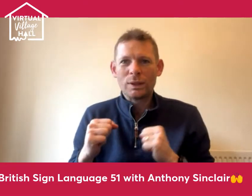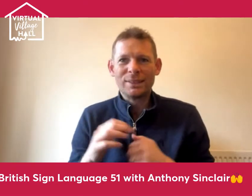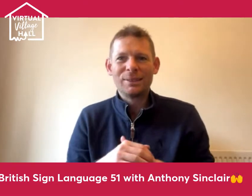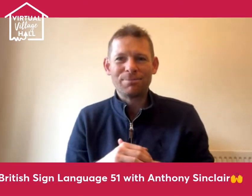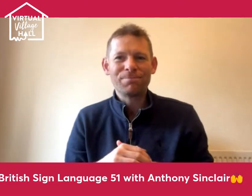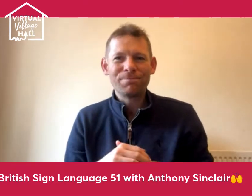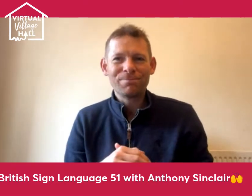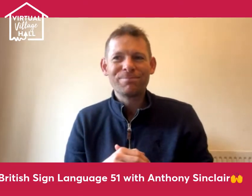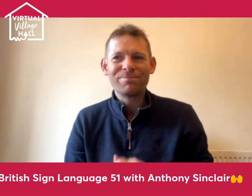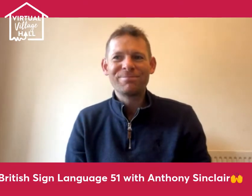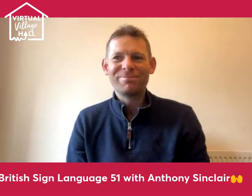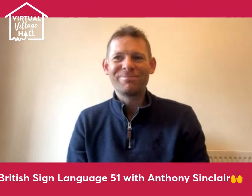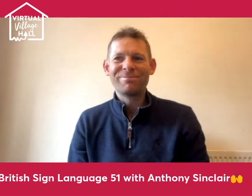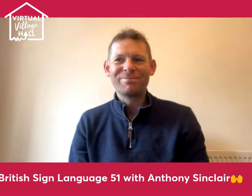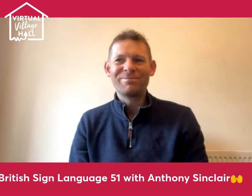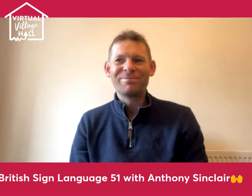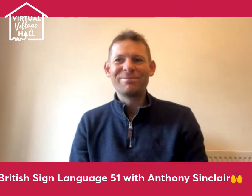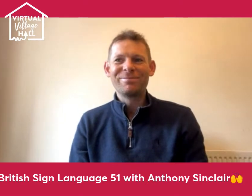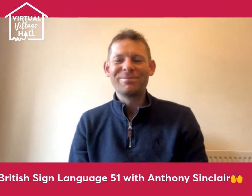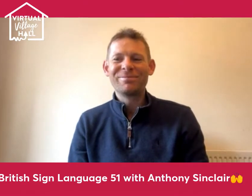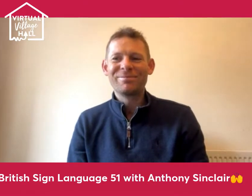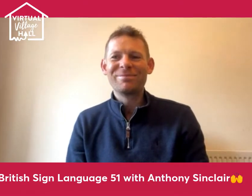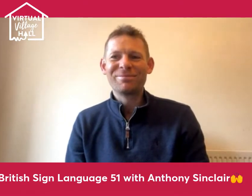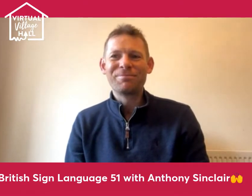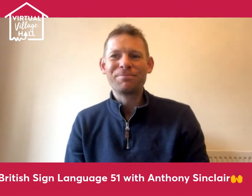it's cold, I'm using my facial expressions.